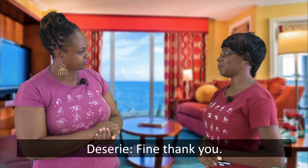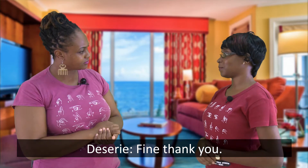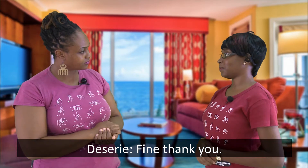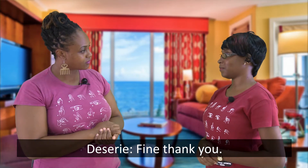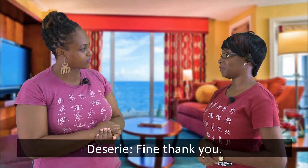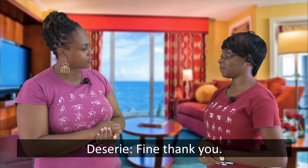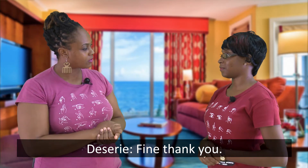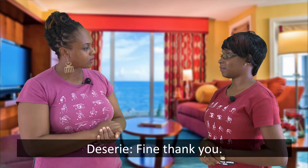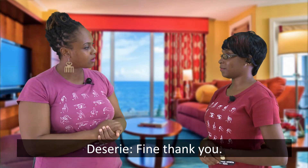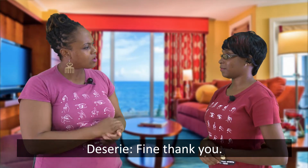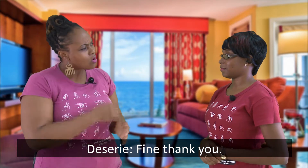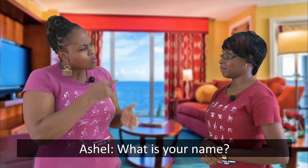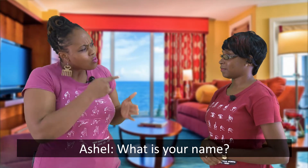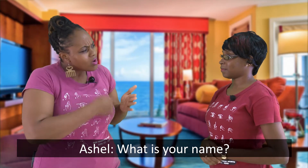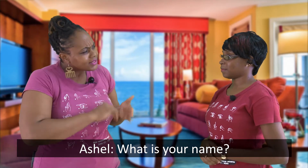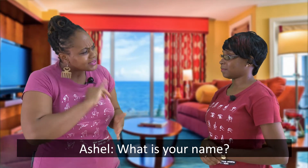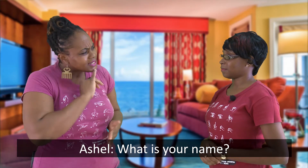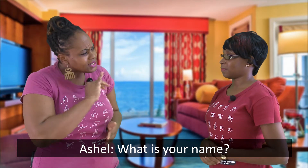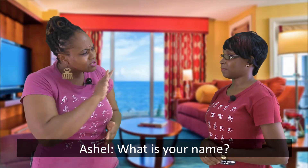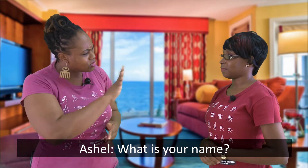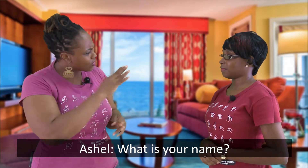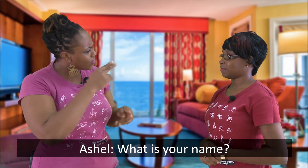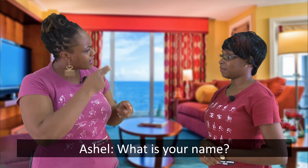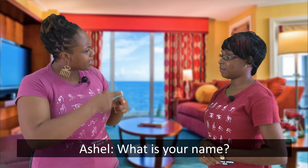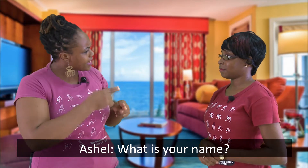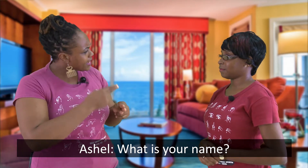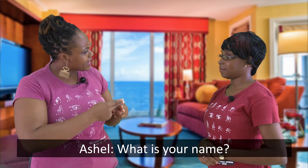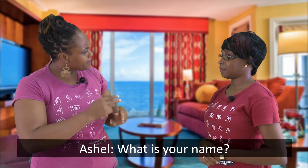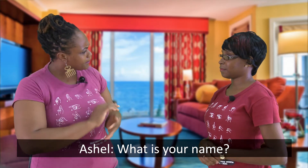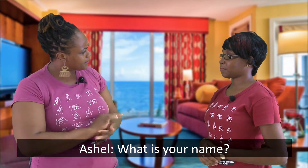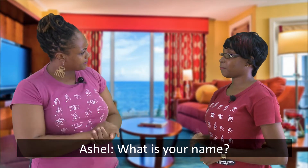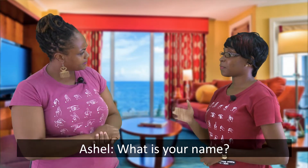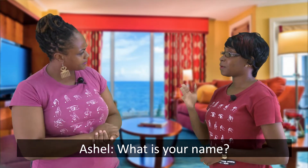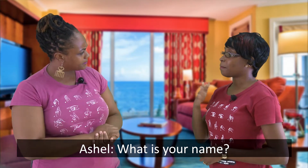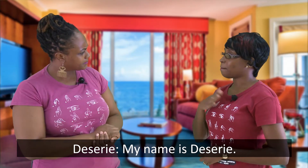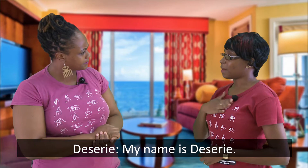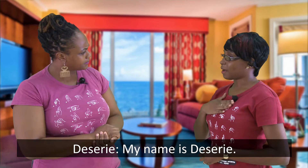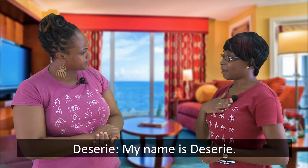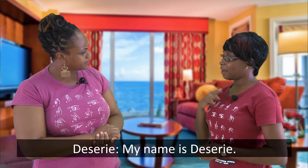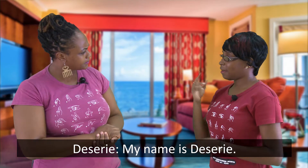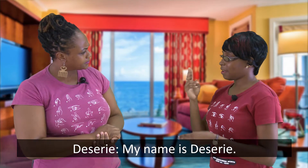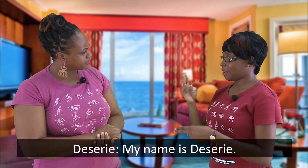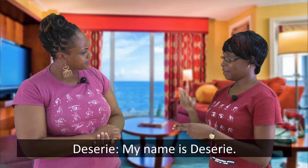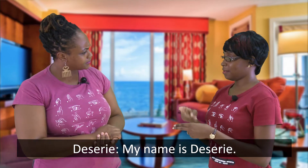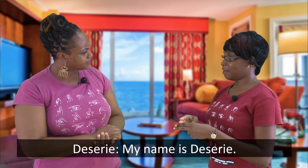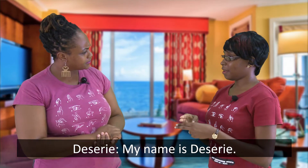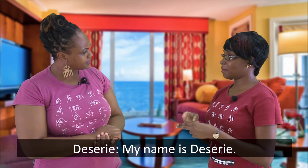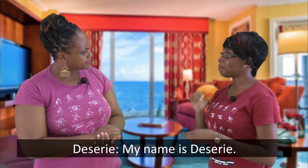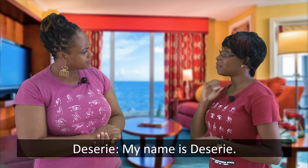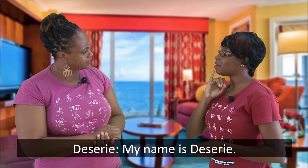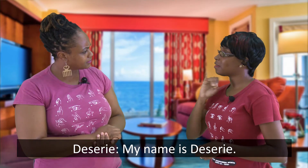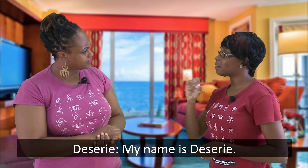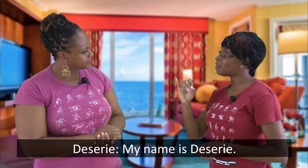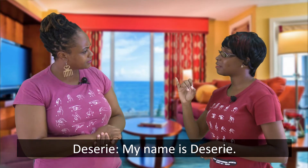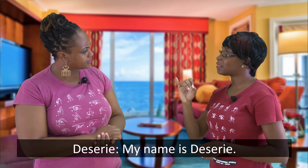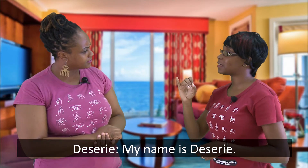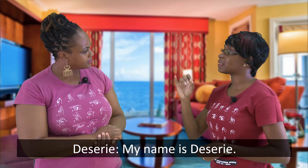what is your name my name is